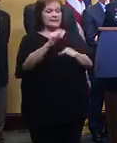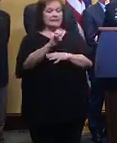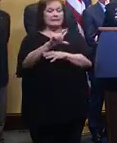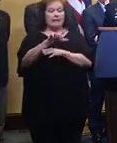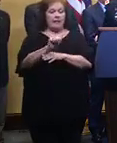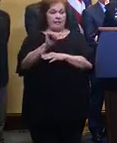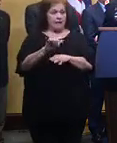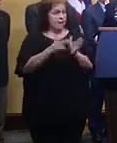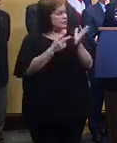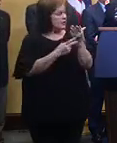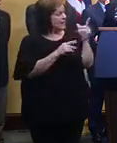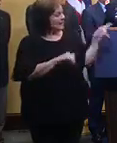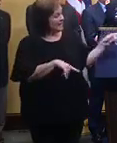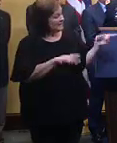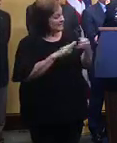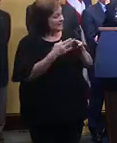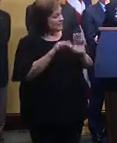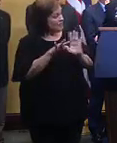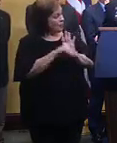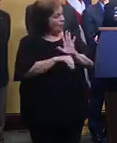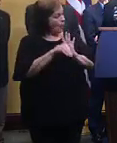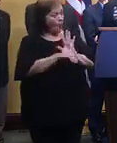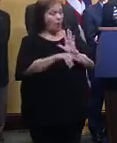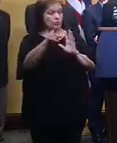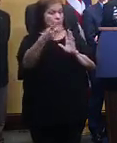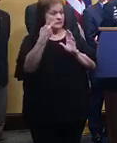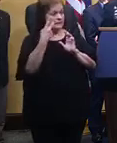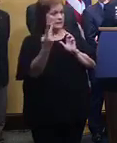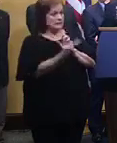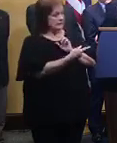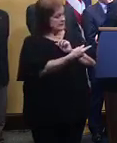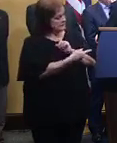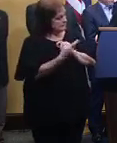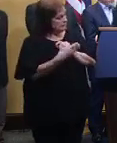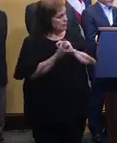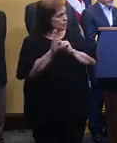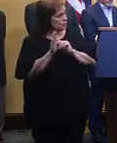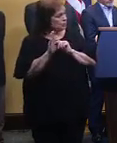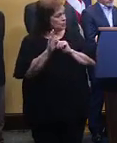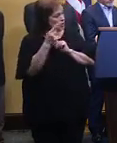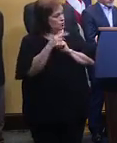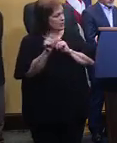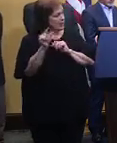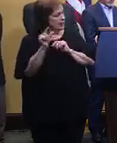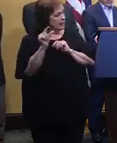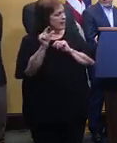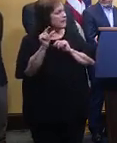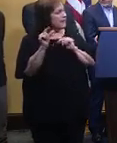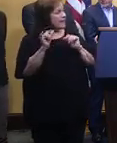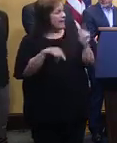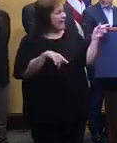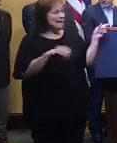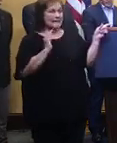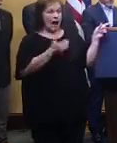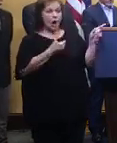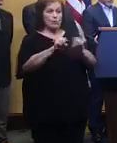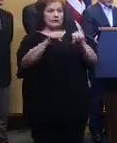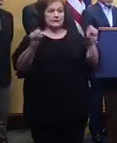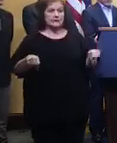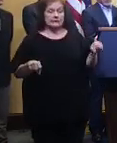projects. This is the city of New Orleans. So when you look at the blue, green, that is our system as